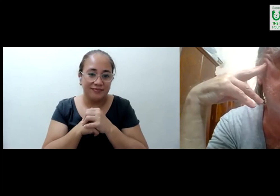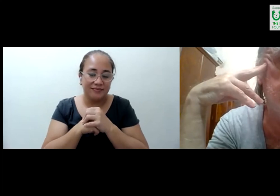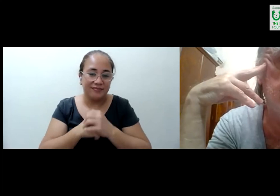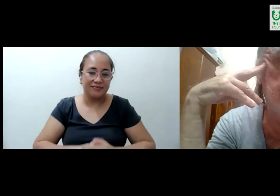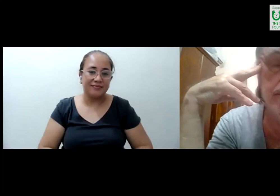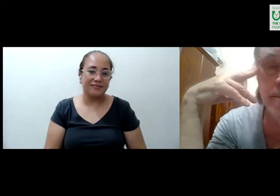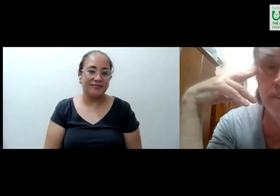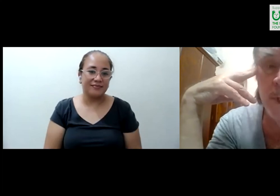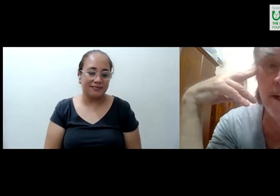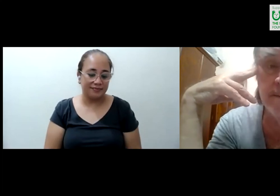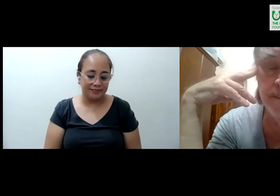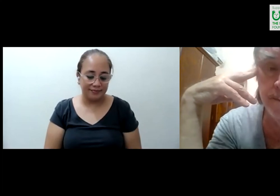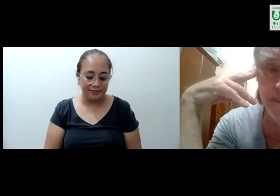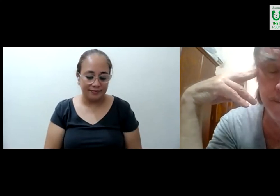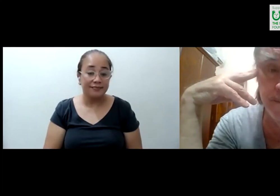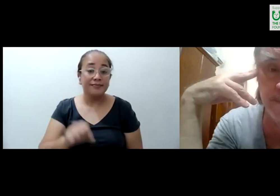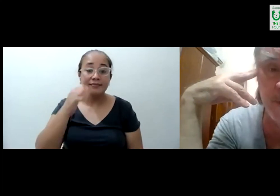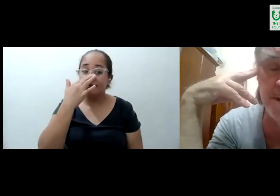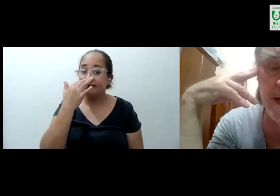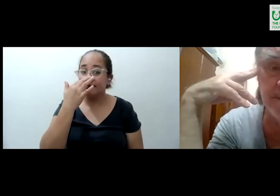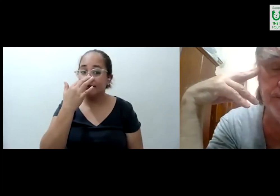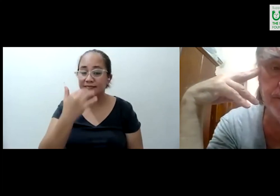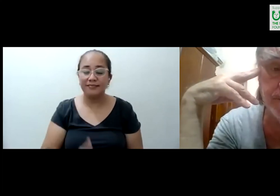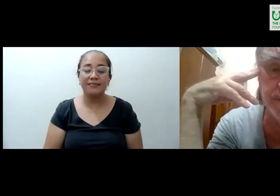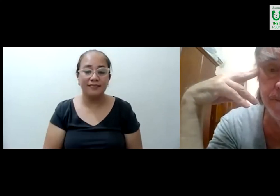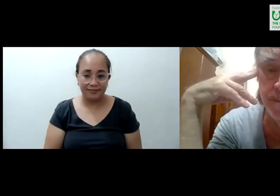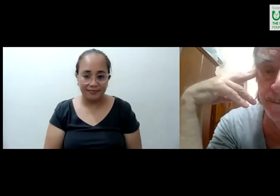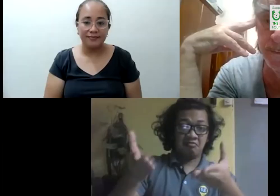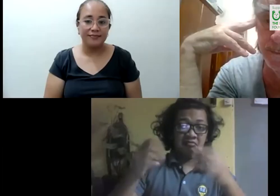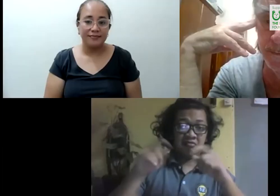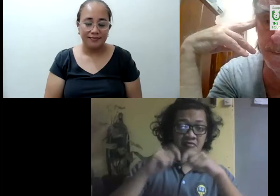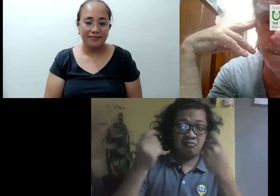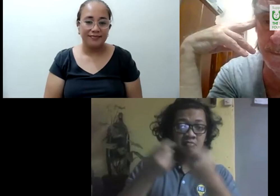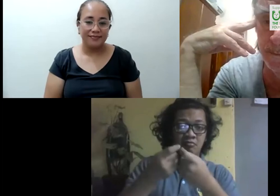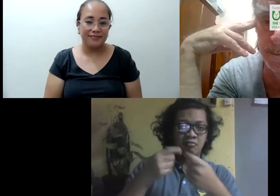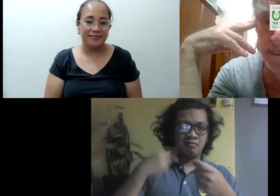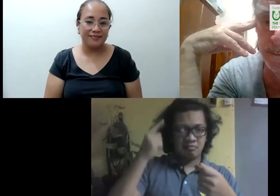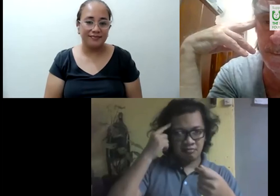This is Nat. yeah, guess not.